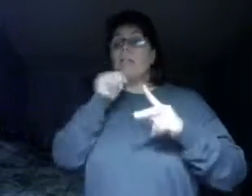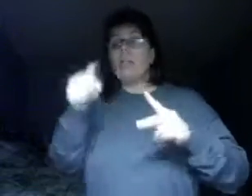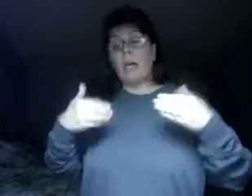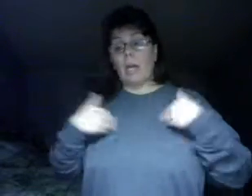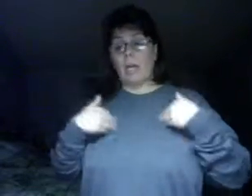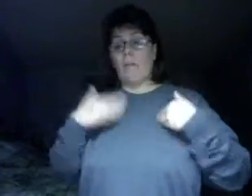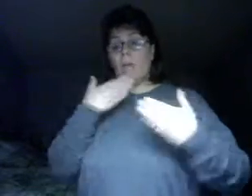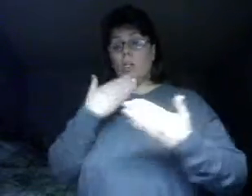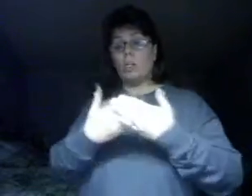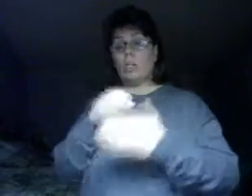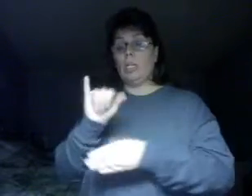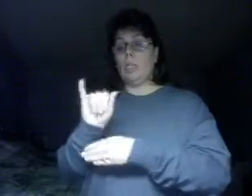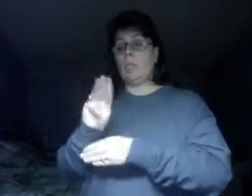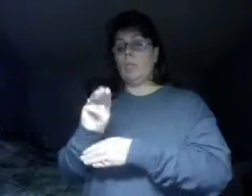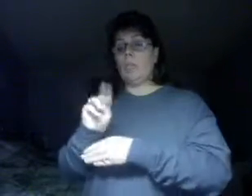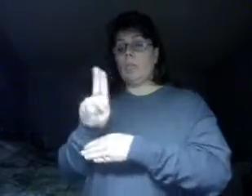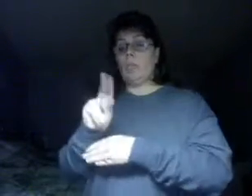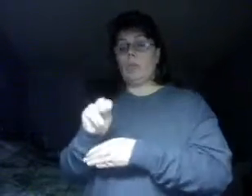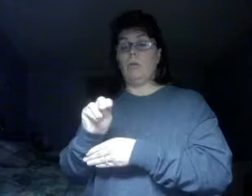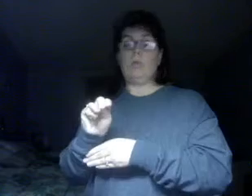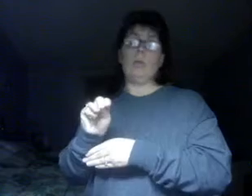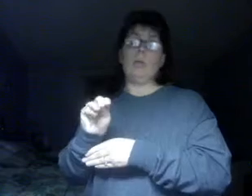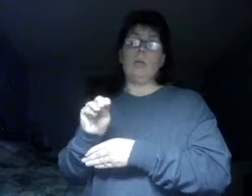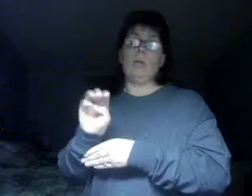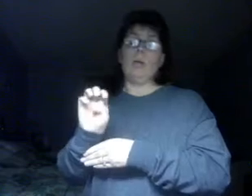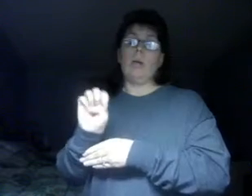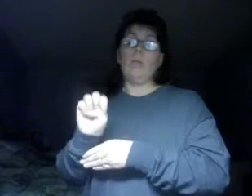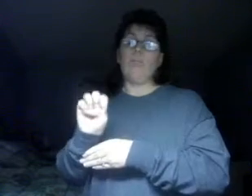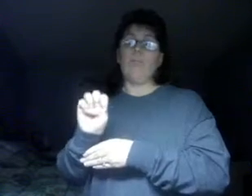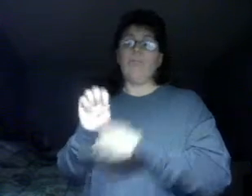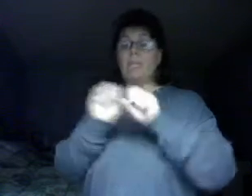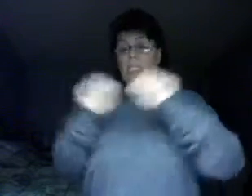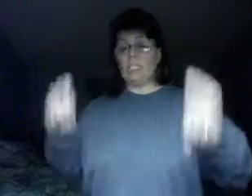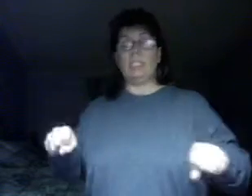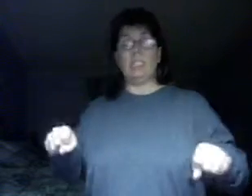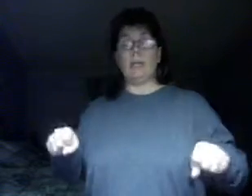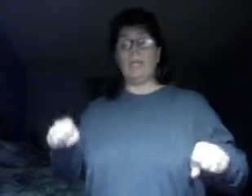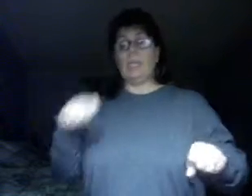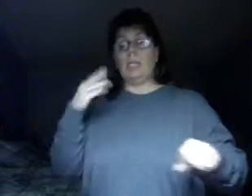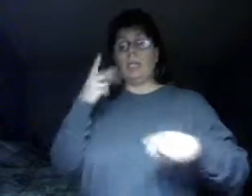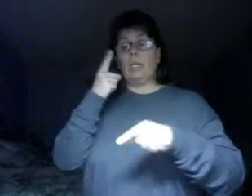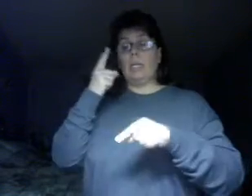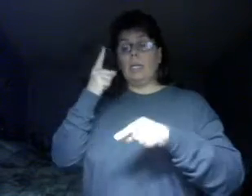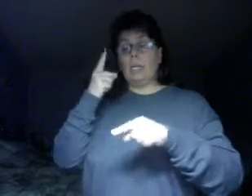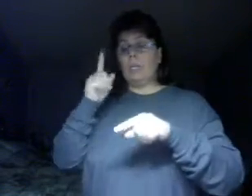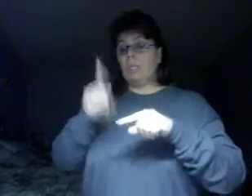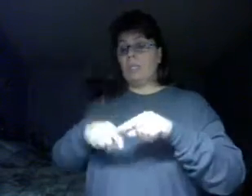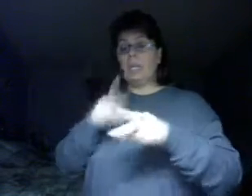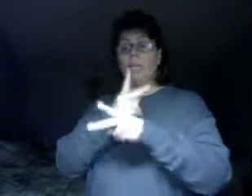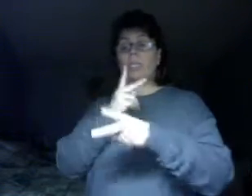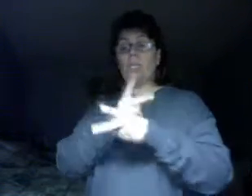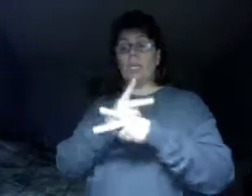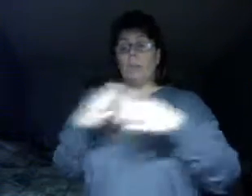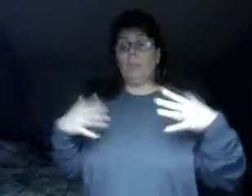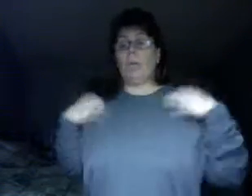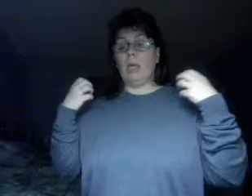cancer, called Kaposi sarcoma, or KS for short. On the skin, it looks like a purple or